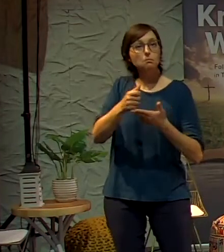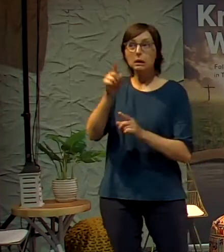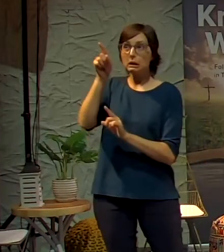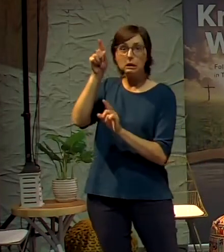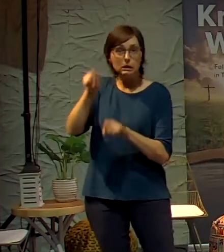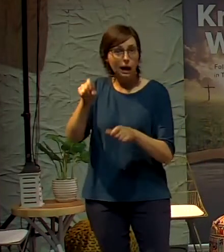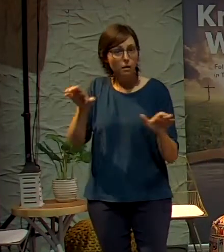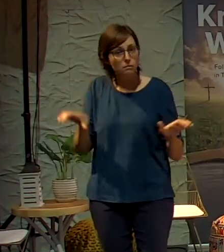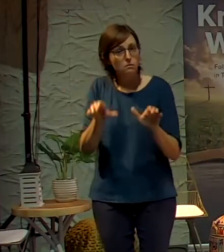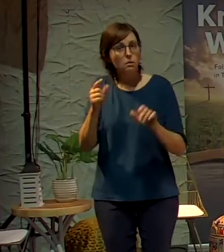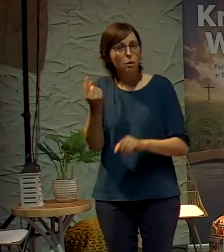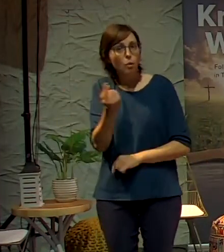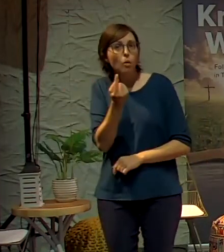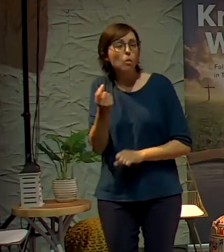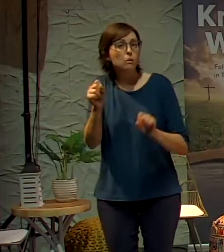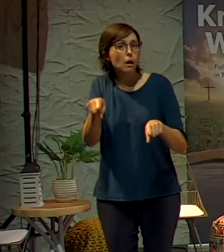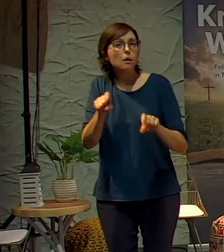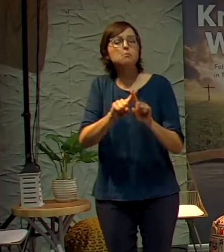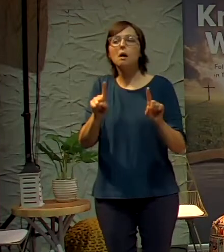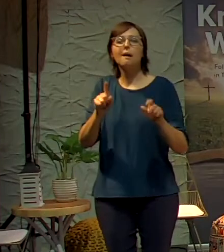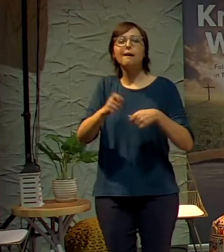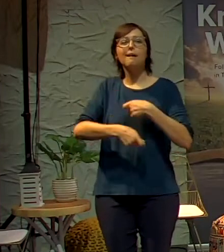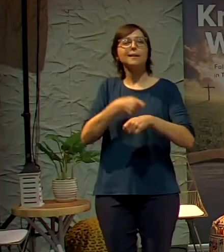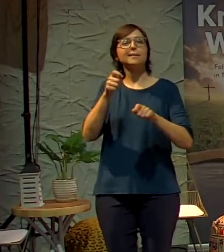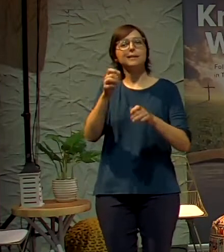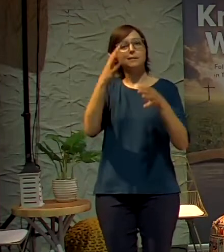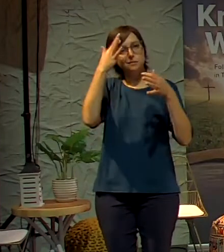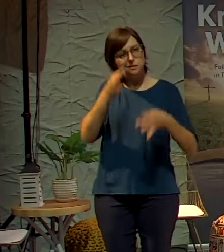But he chooses you to be the harvest hand.